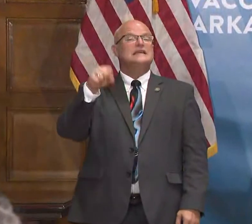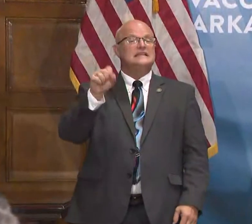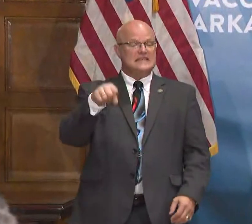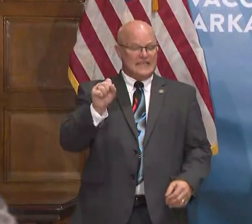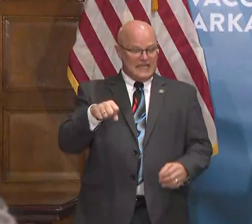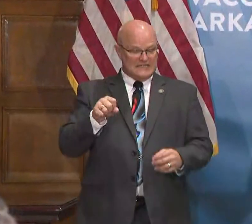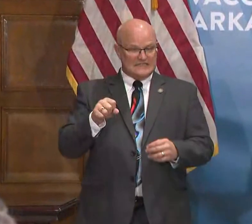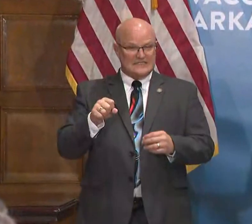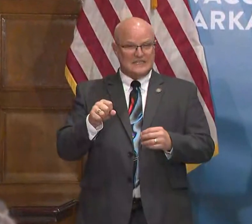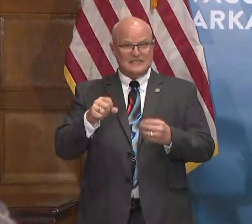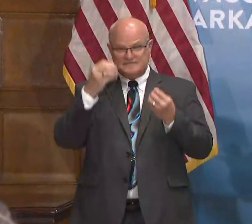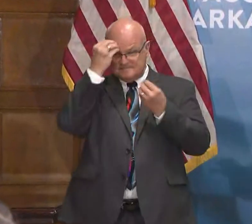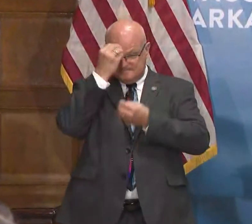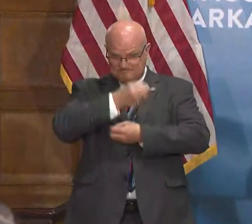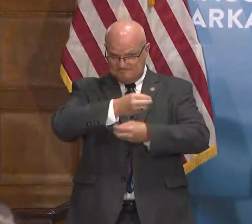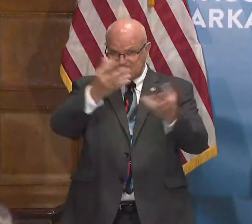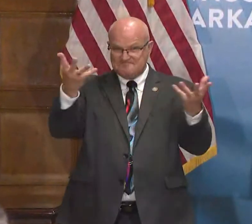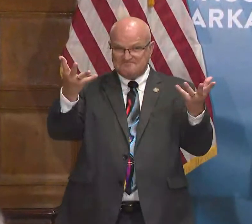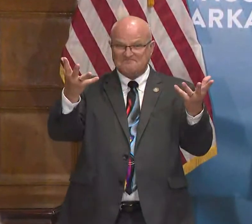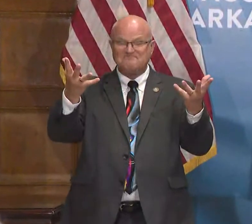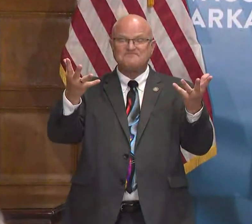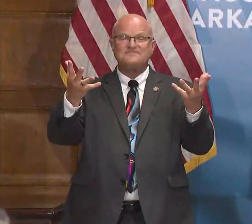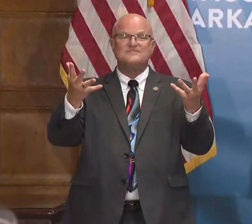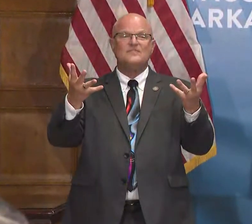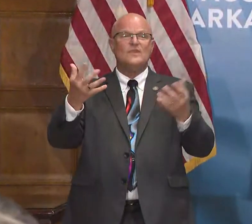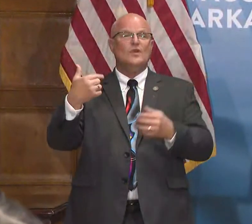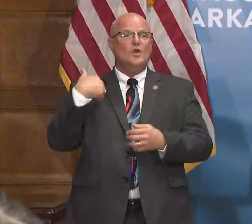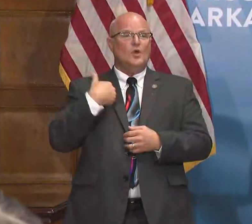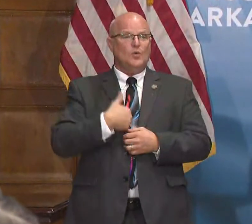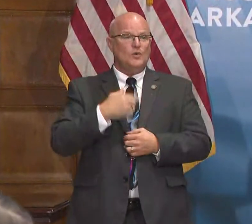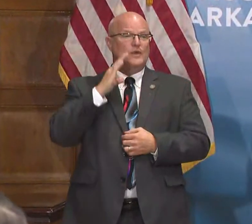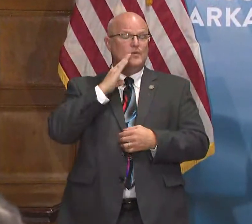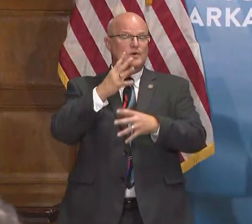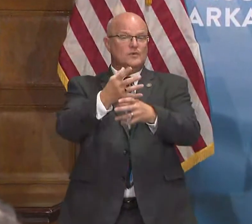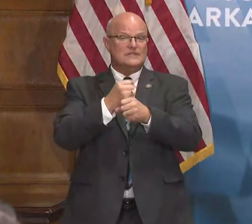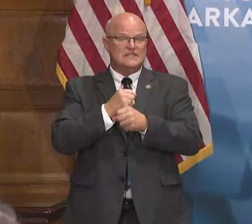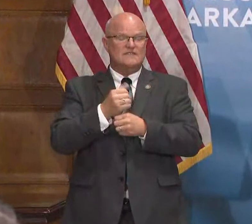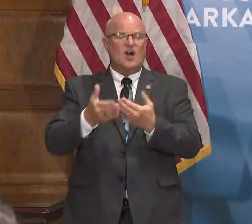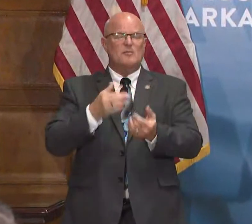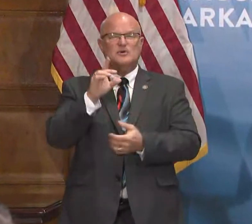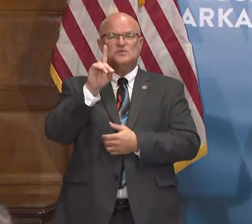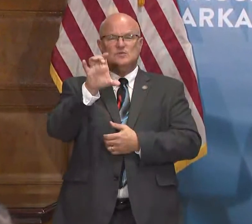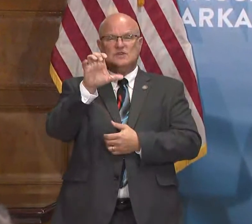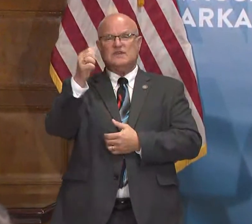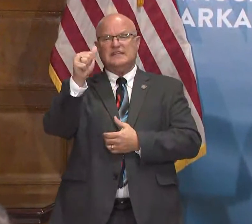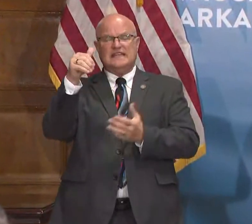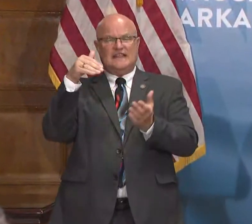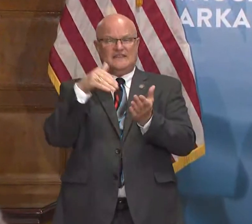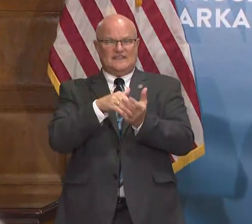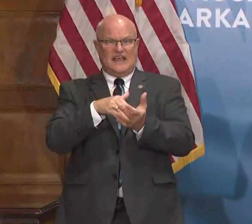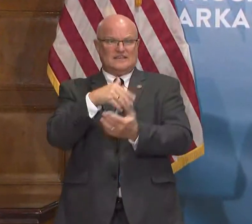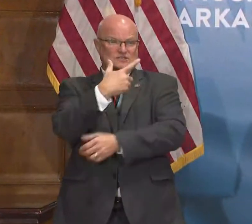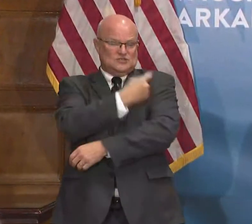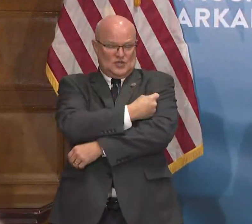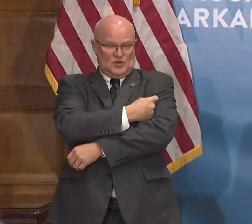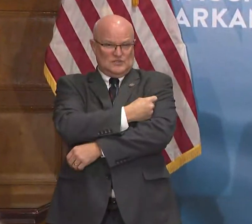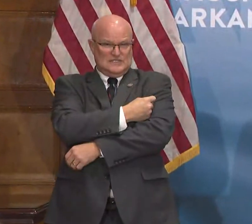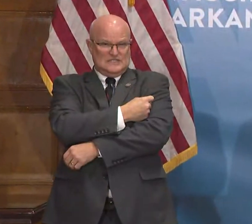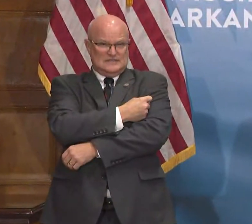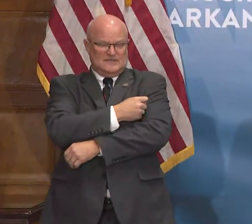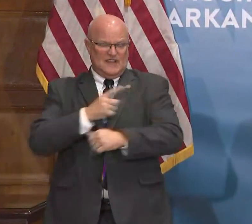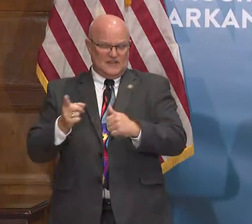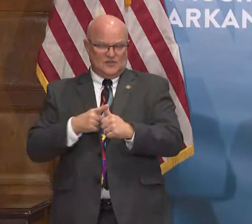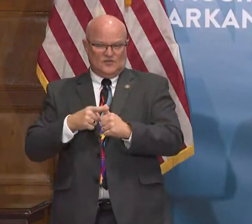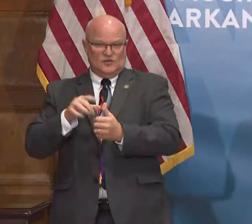so to let the public know, we will receive nearly 110,000 doses in the initial